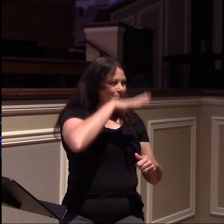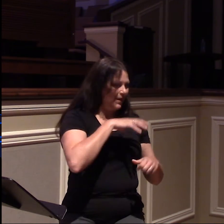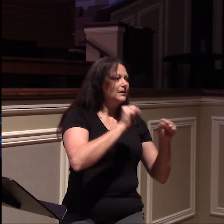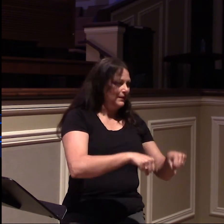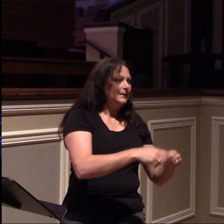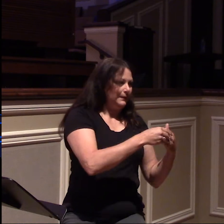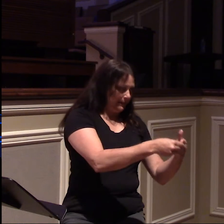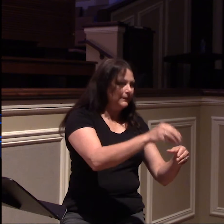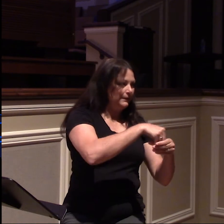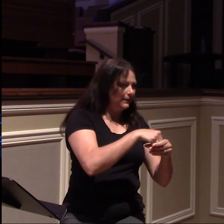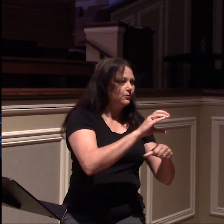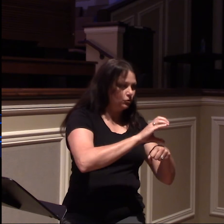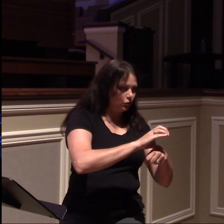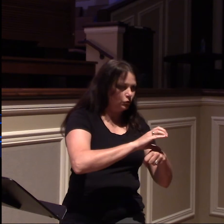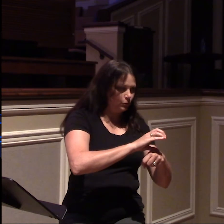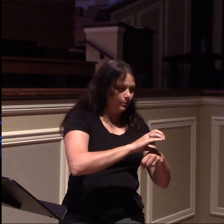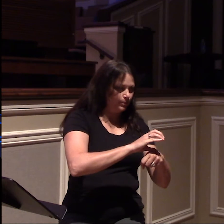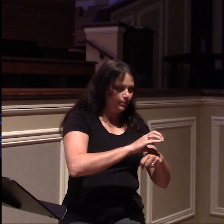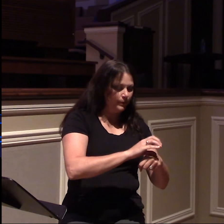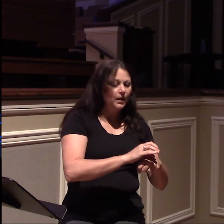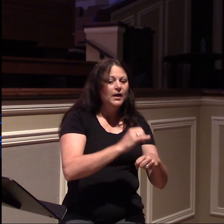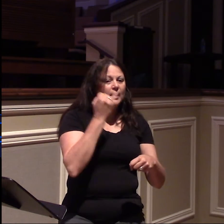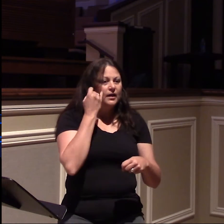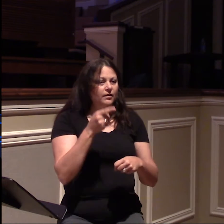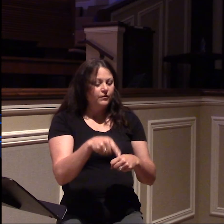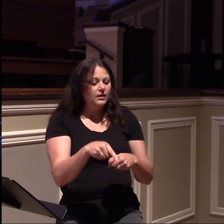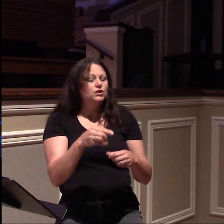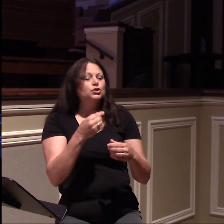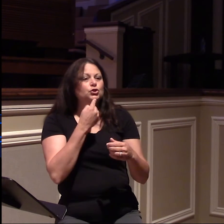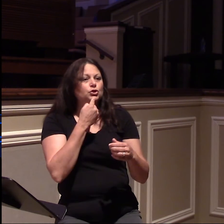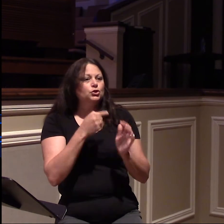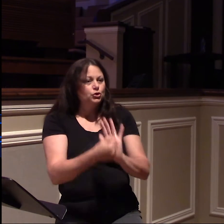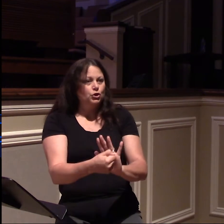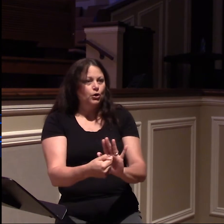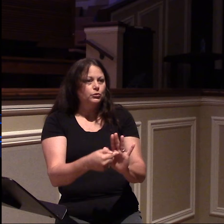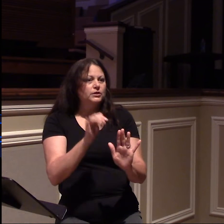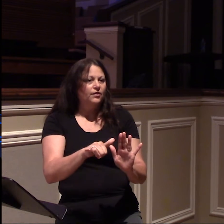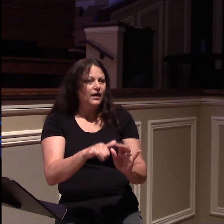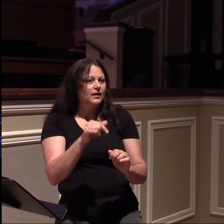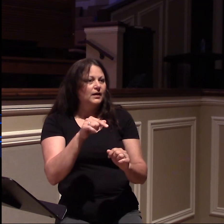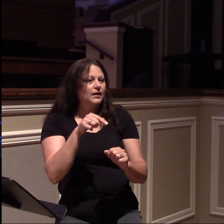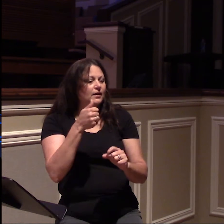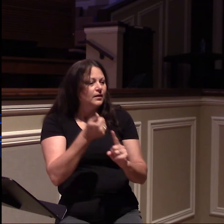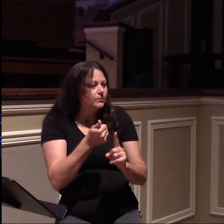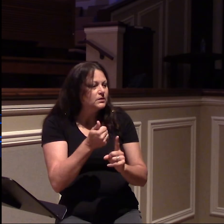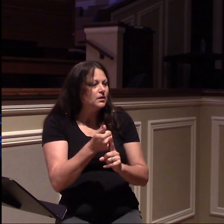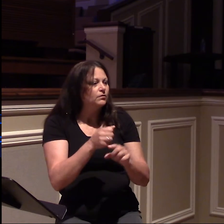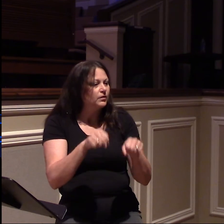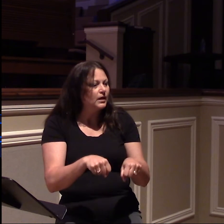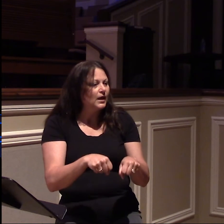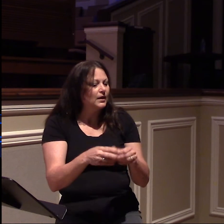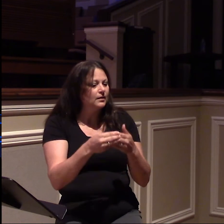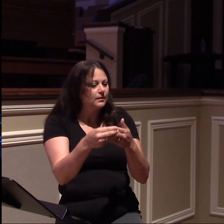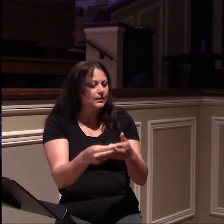of what it means to be created by God and in his image, that the life of the family and the function